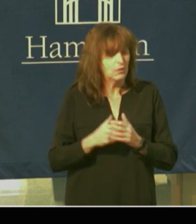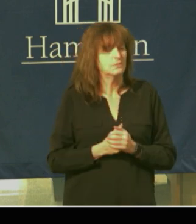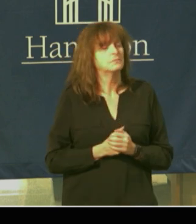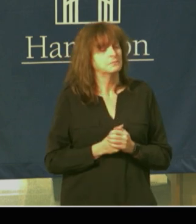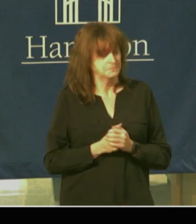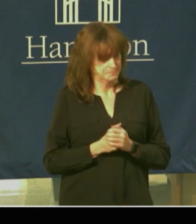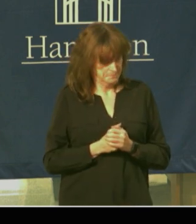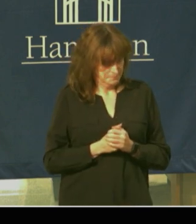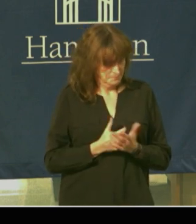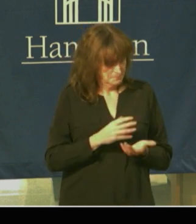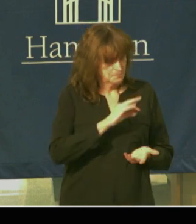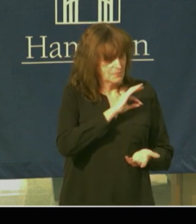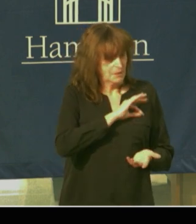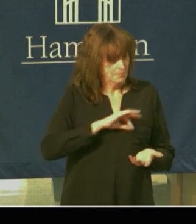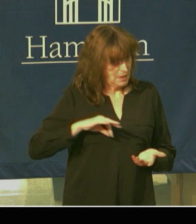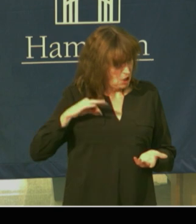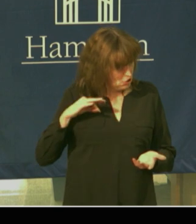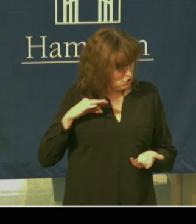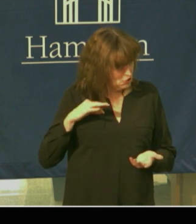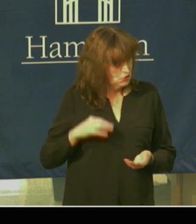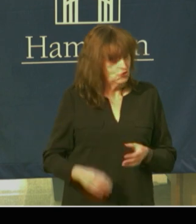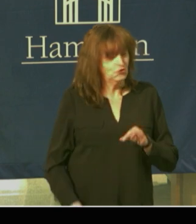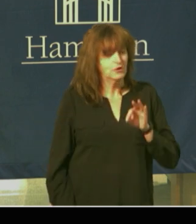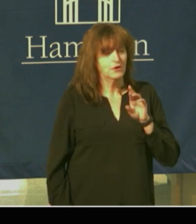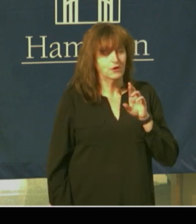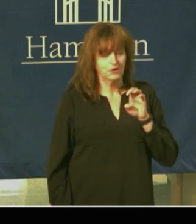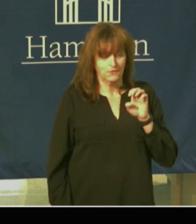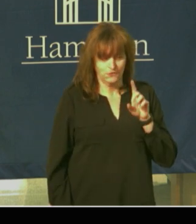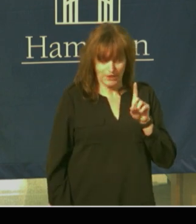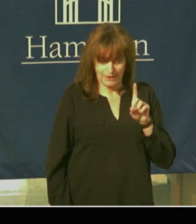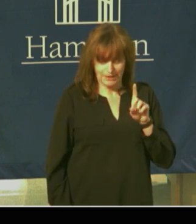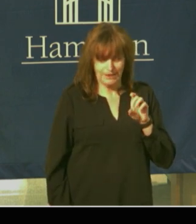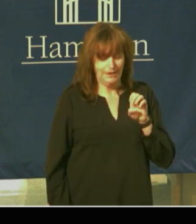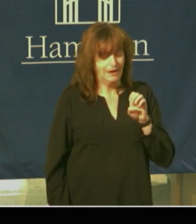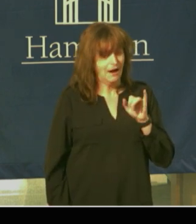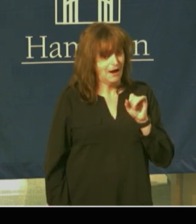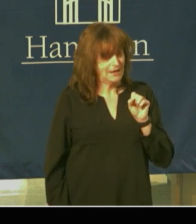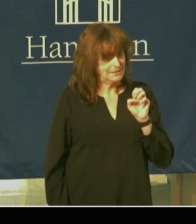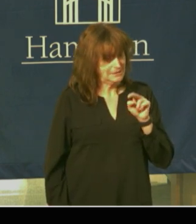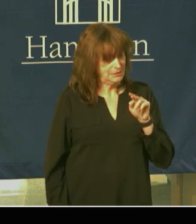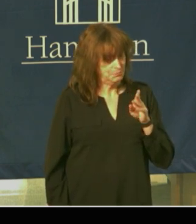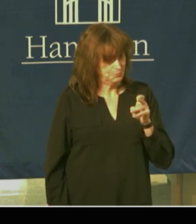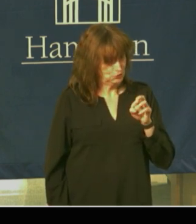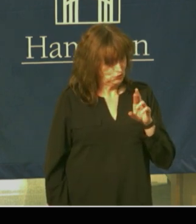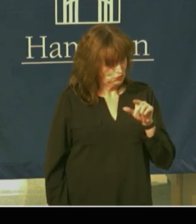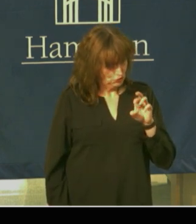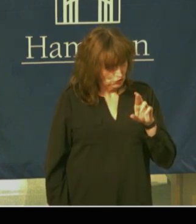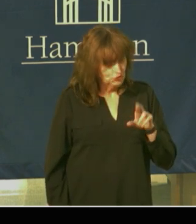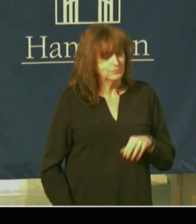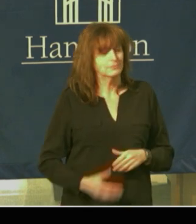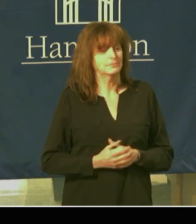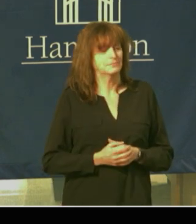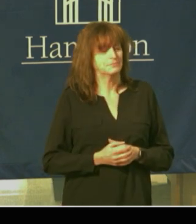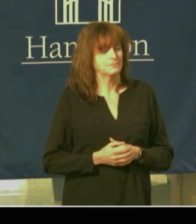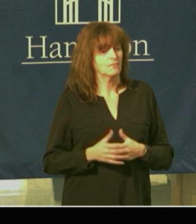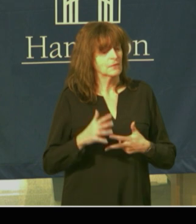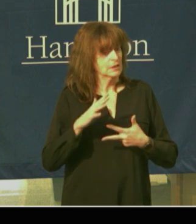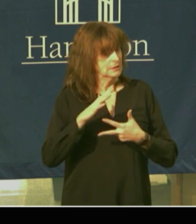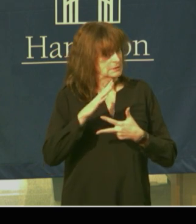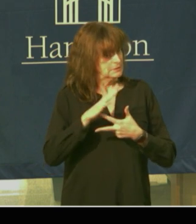Eisenberger, Dr. Bart Harvey, Associate Medical Officer of Health, and Mr. Paul